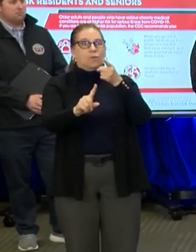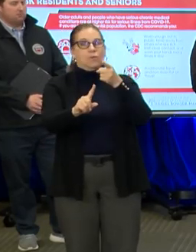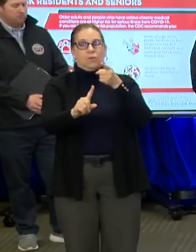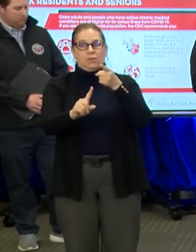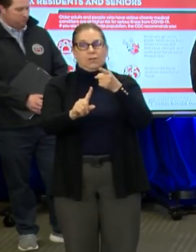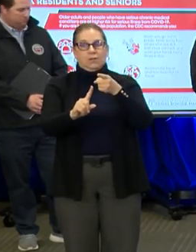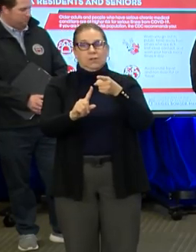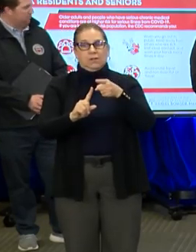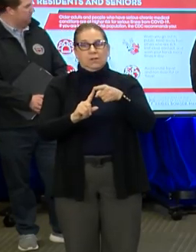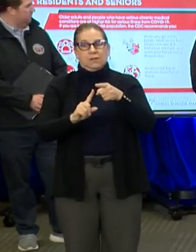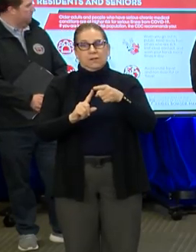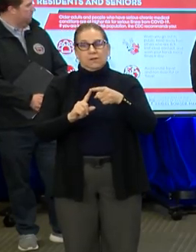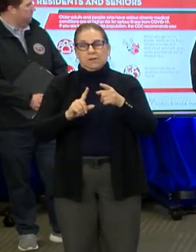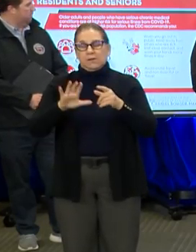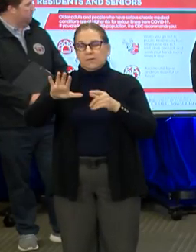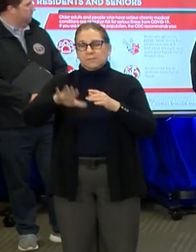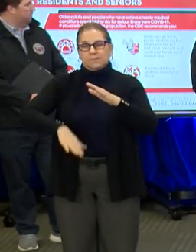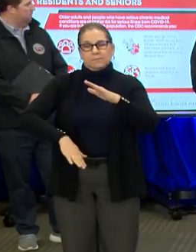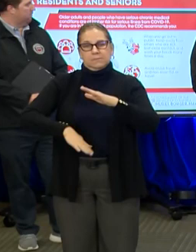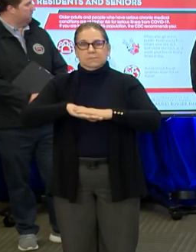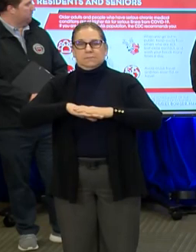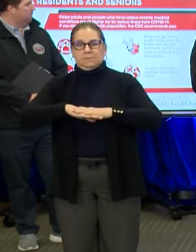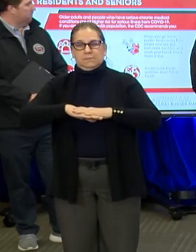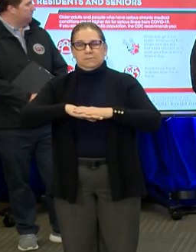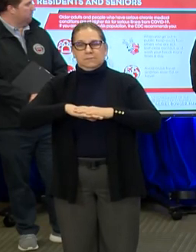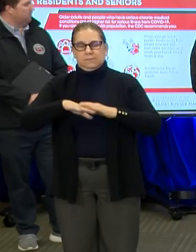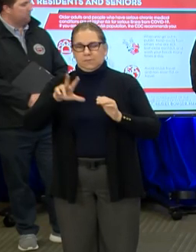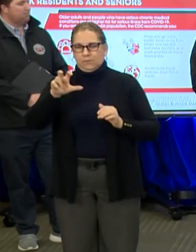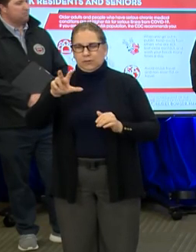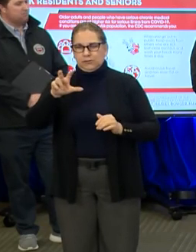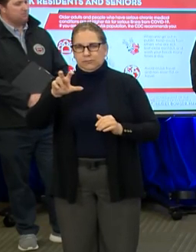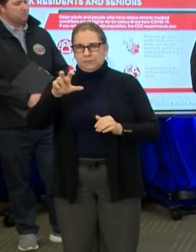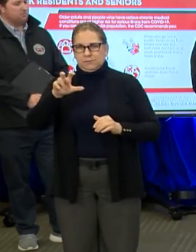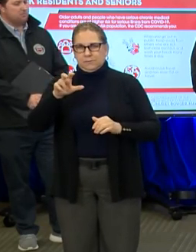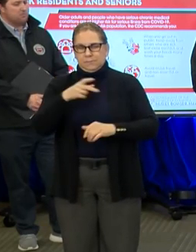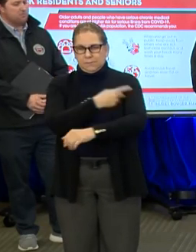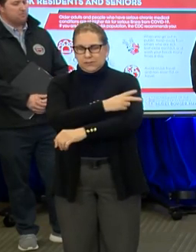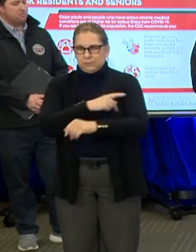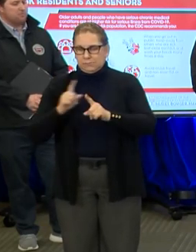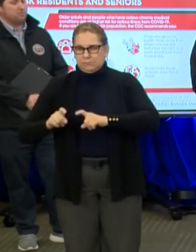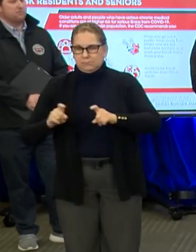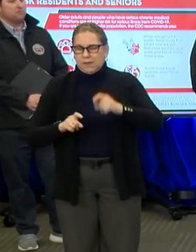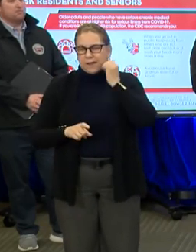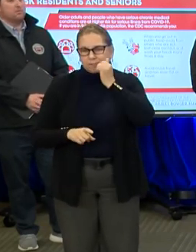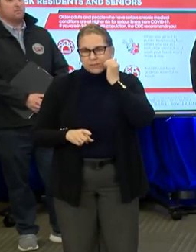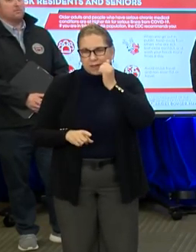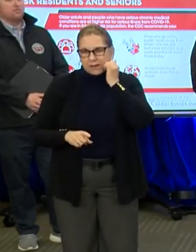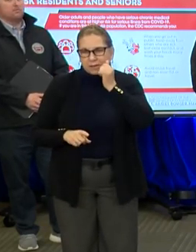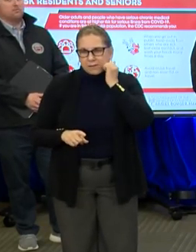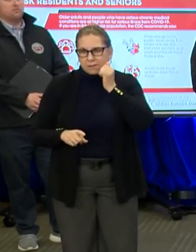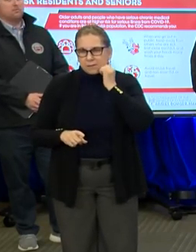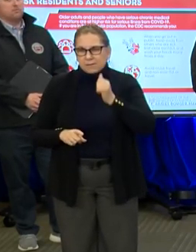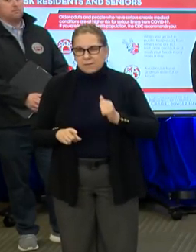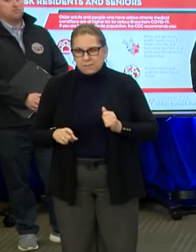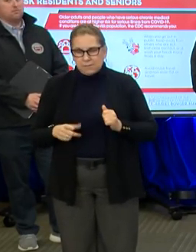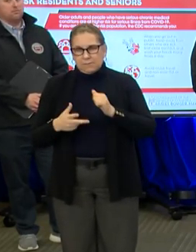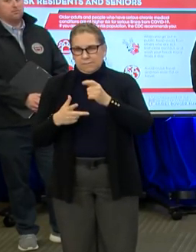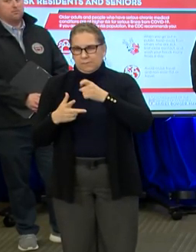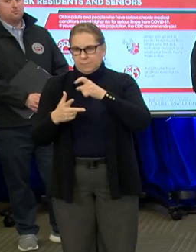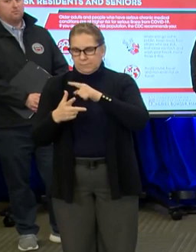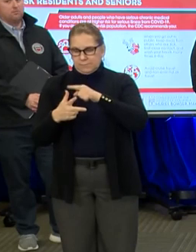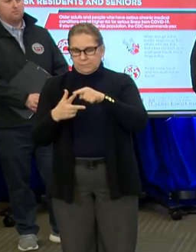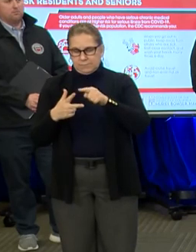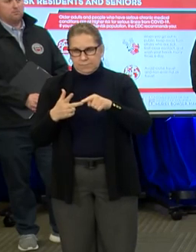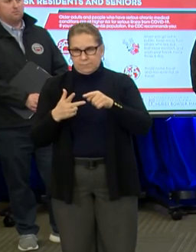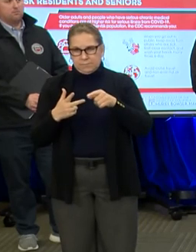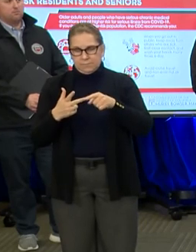capacity 300 patients a day who are members of the previously outlined priority groups. The district's coordinated approach to testing